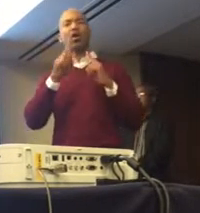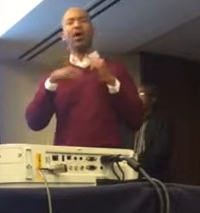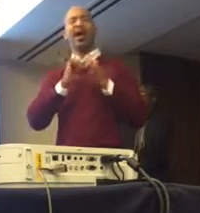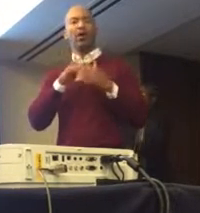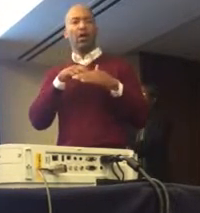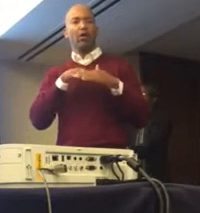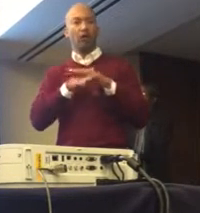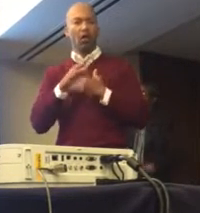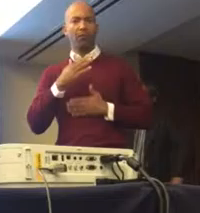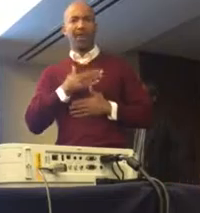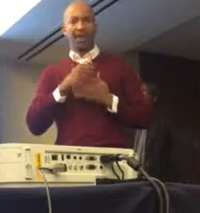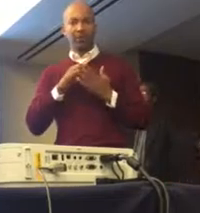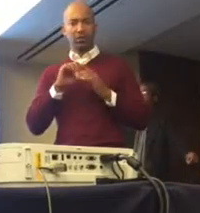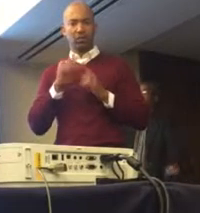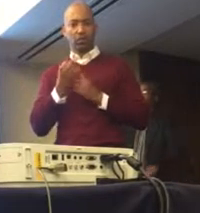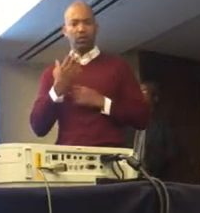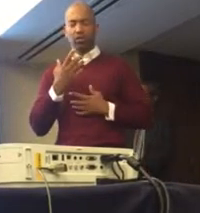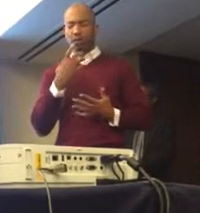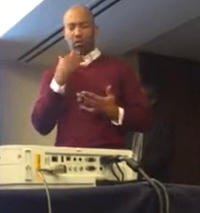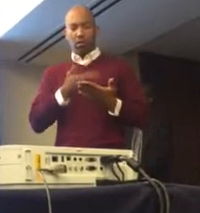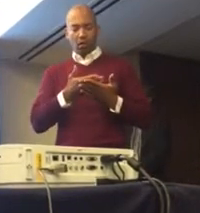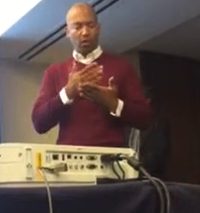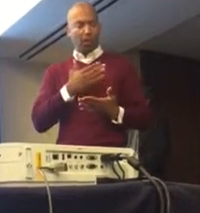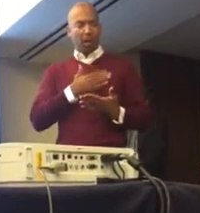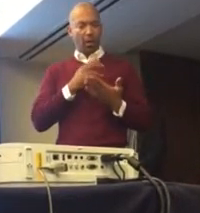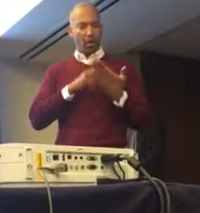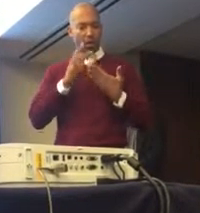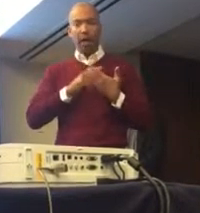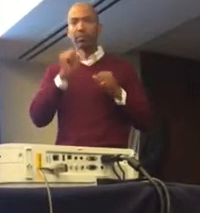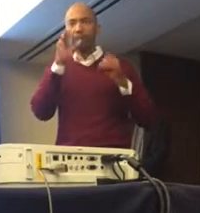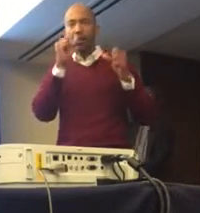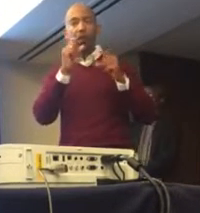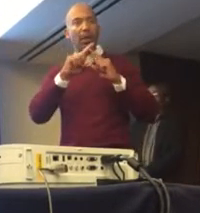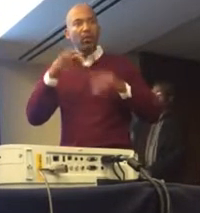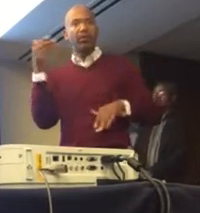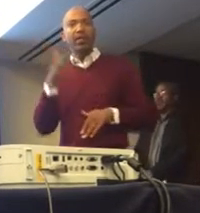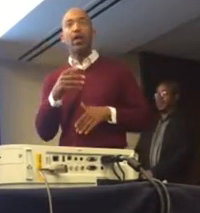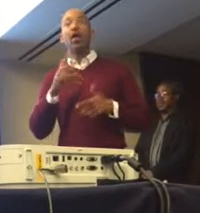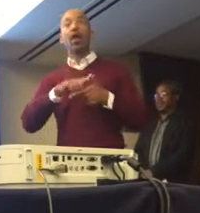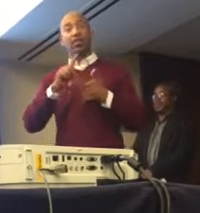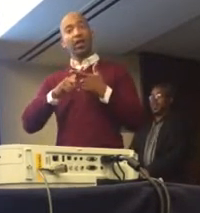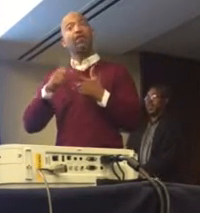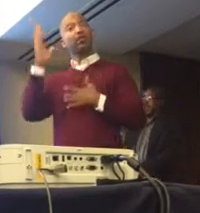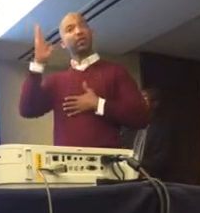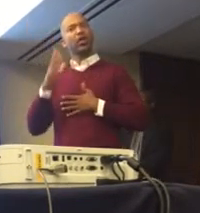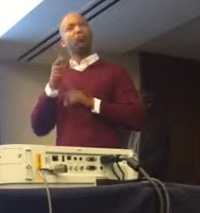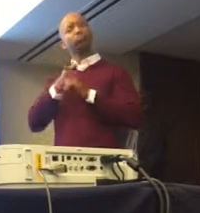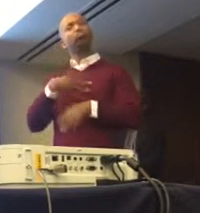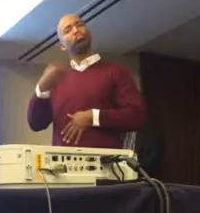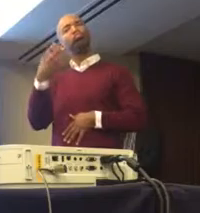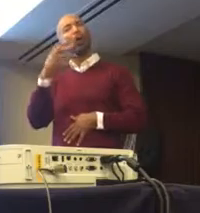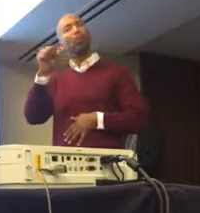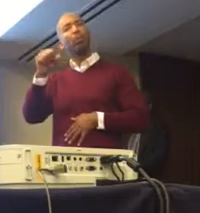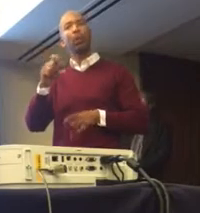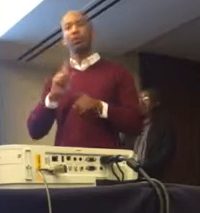an amazing program. But while I was sitting there, the facilitator, who was white, used so much